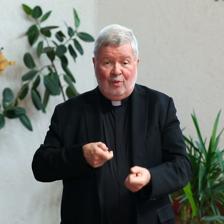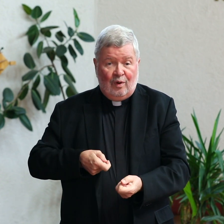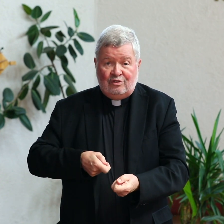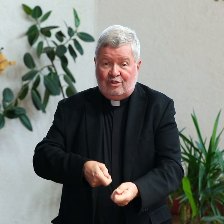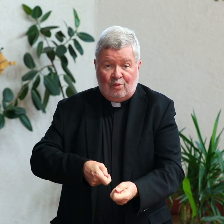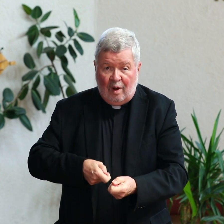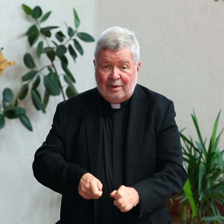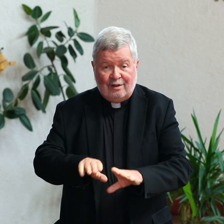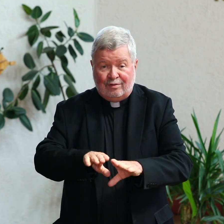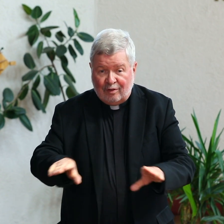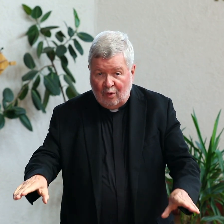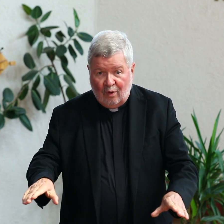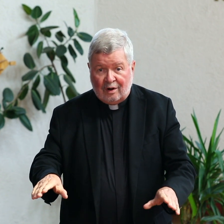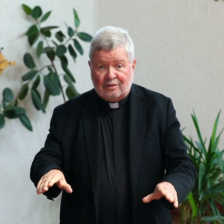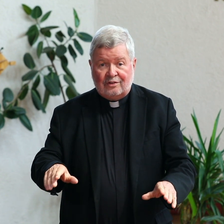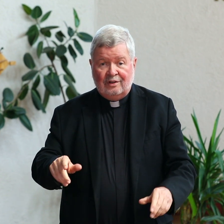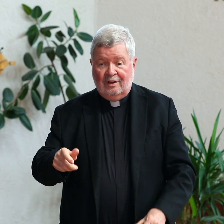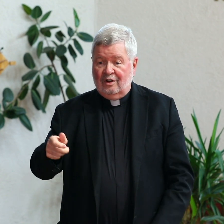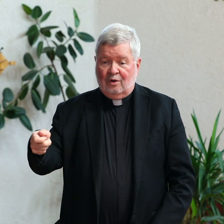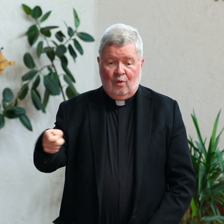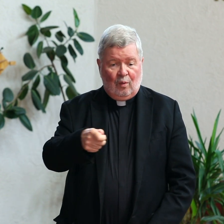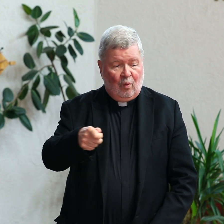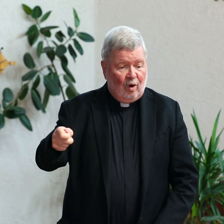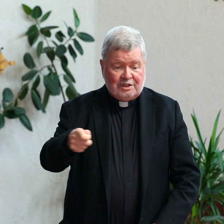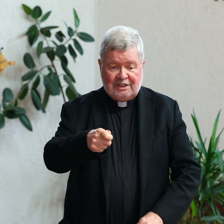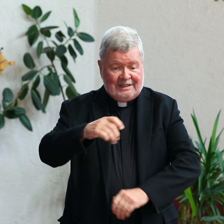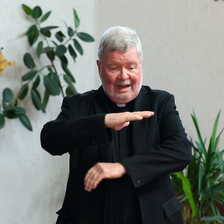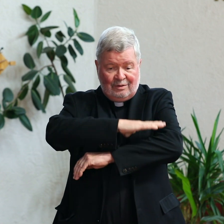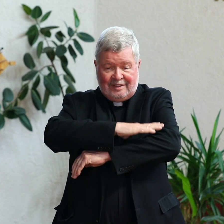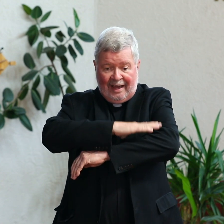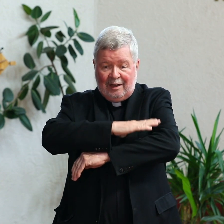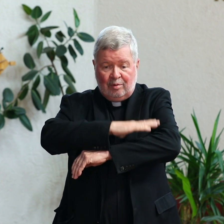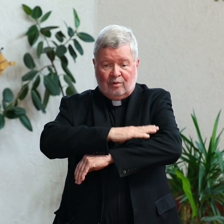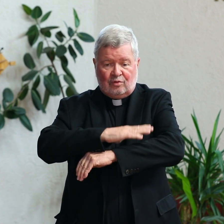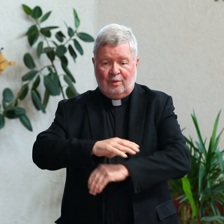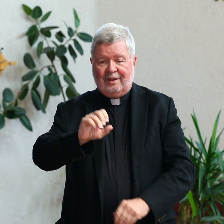are scrubbing floors, who are washing down tables with